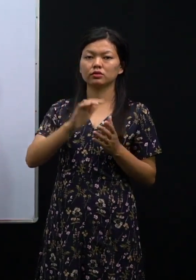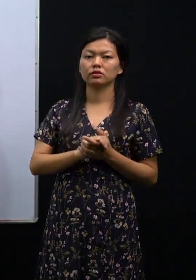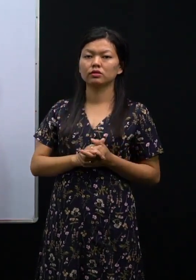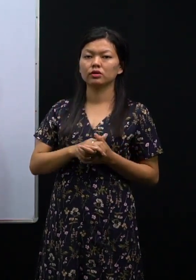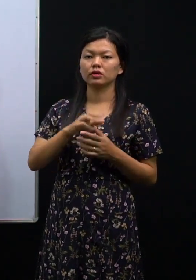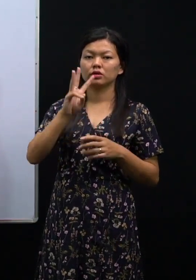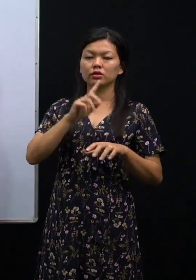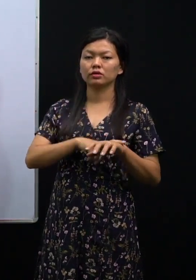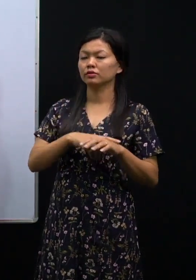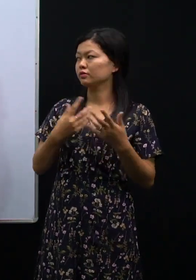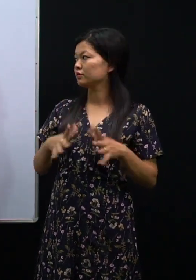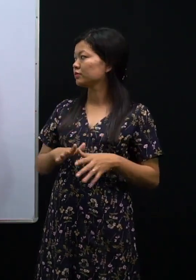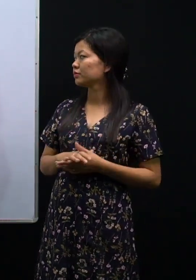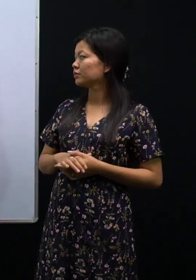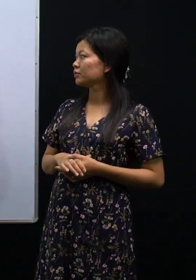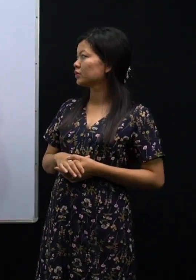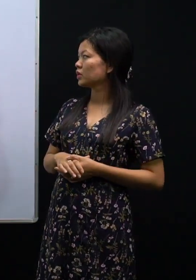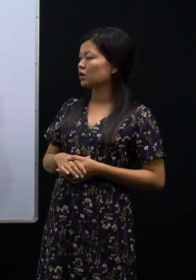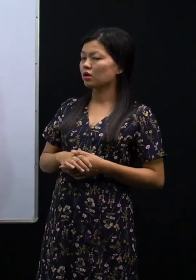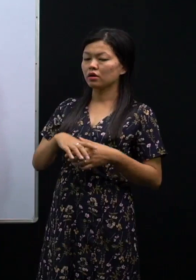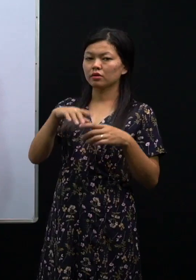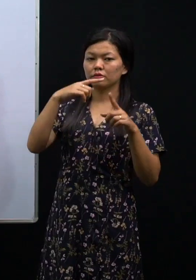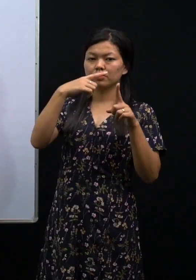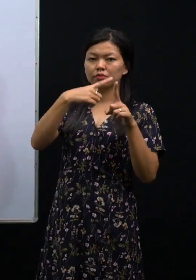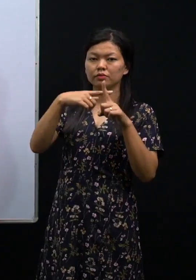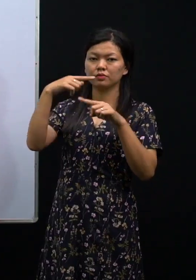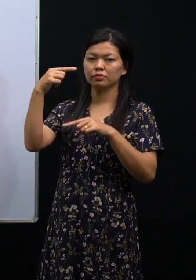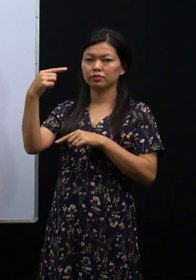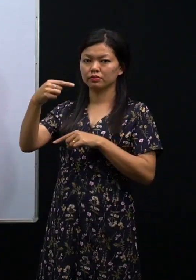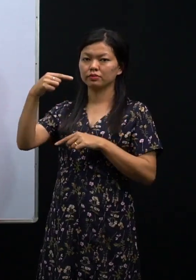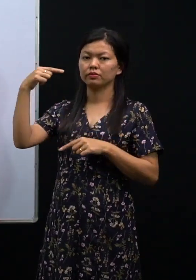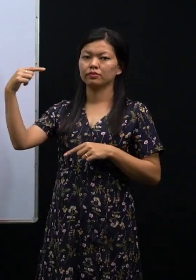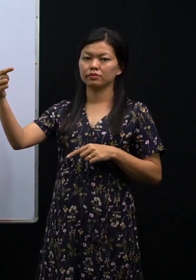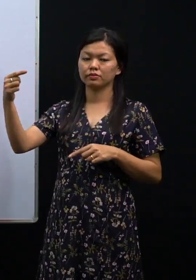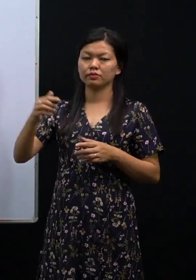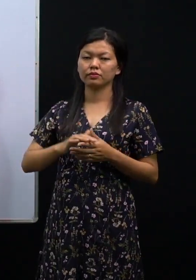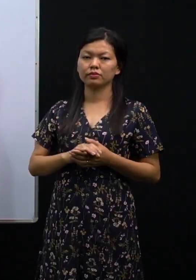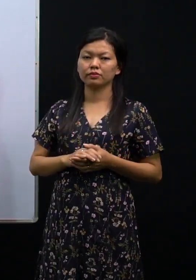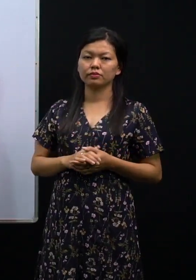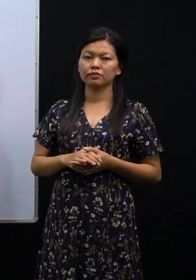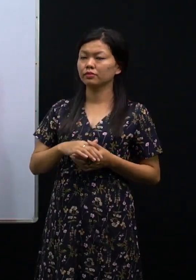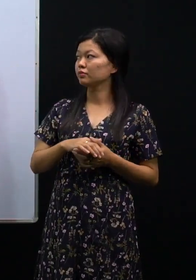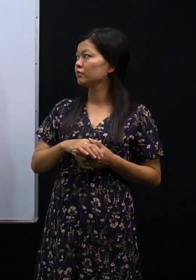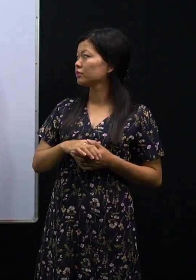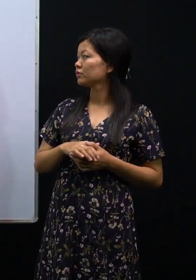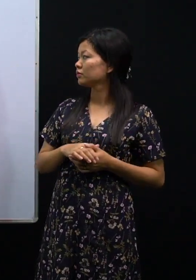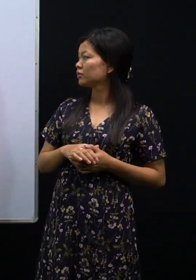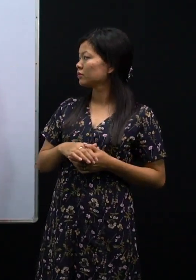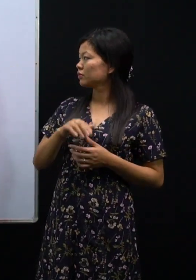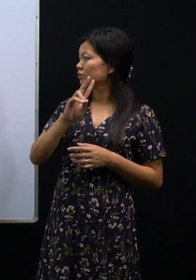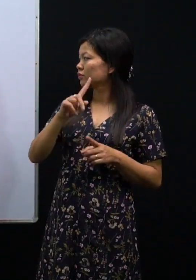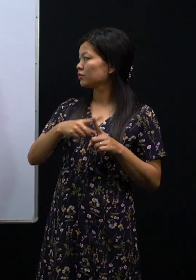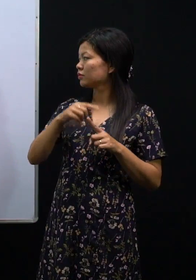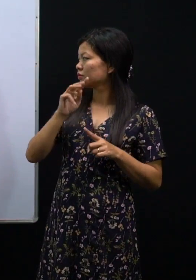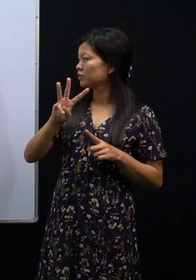3 times square finished. Now look at here. Plus into minus, minus. 2 this into this. 2